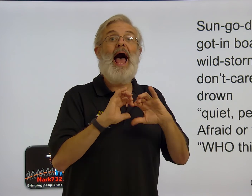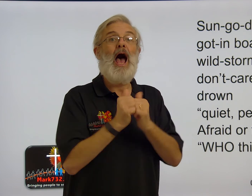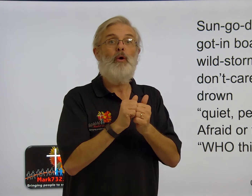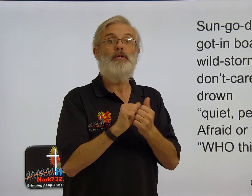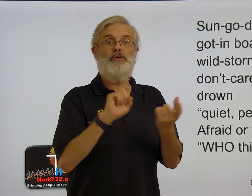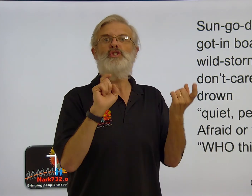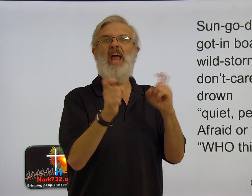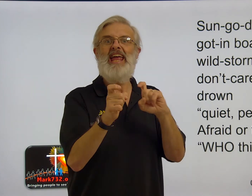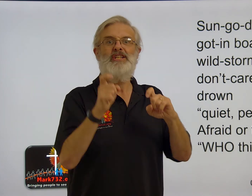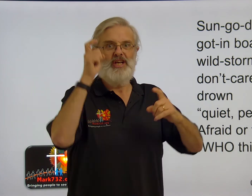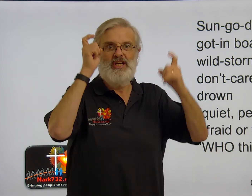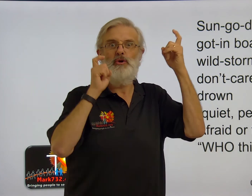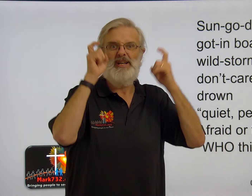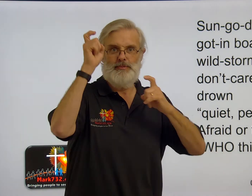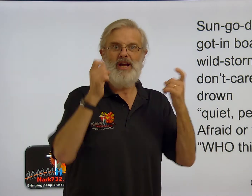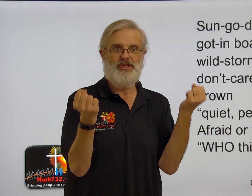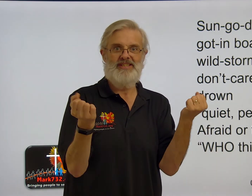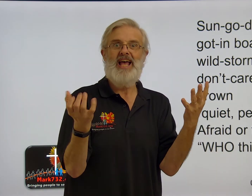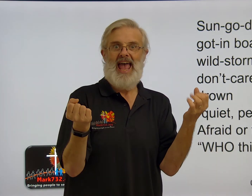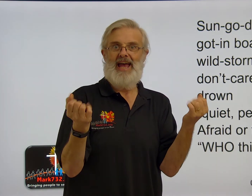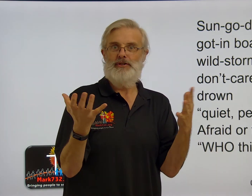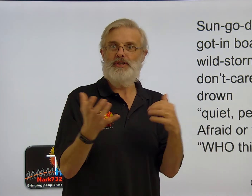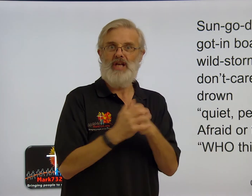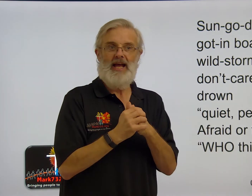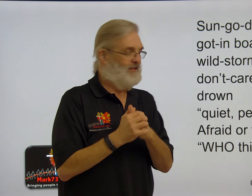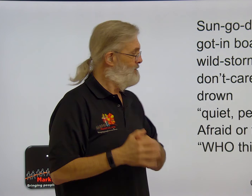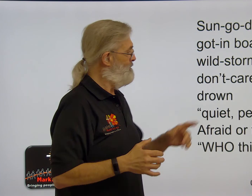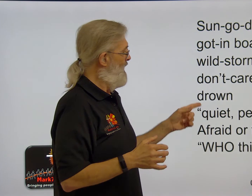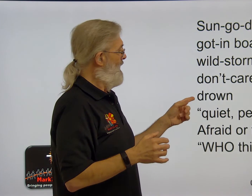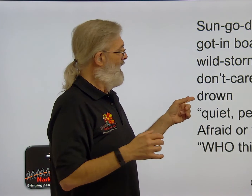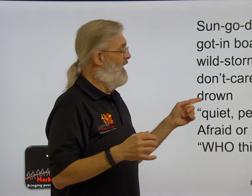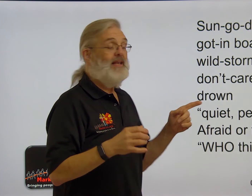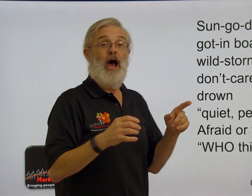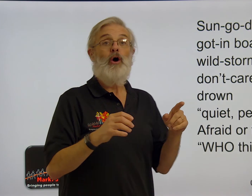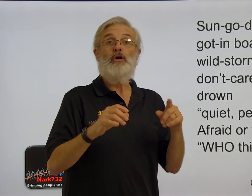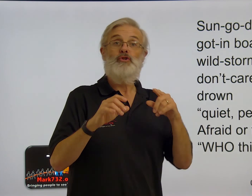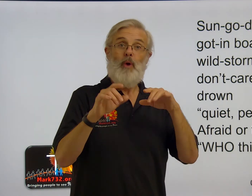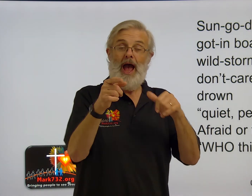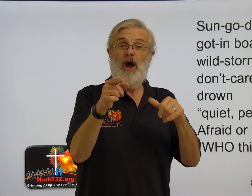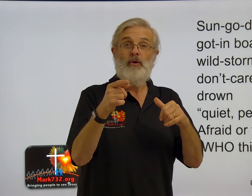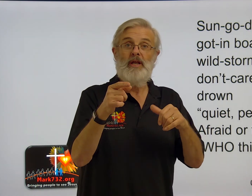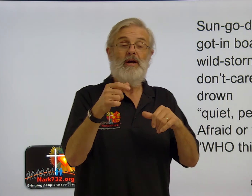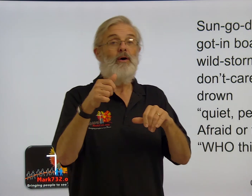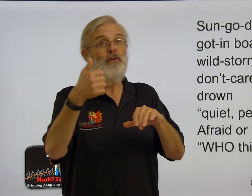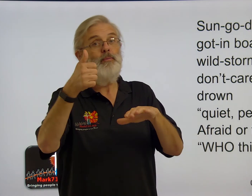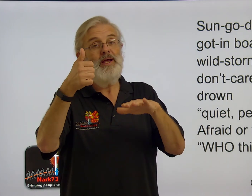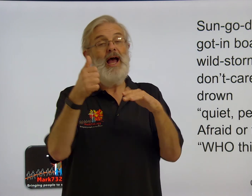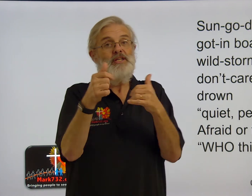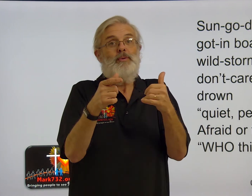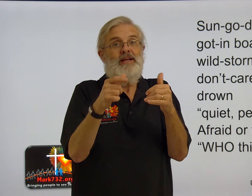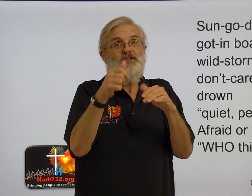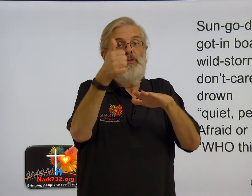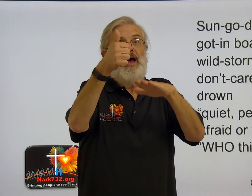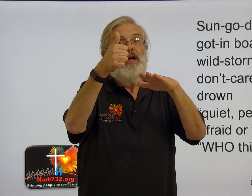would you change it in your expressions and your signs? Now, drowned, I just wanted to show that, we